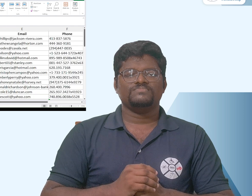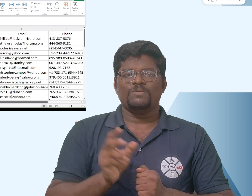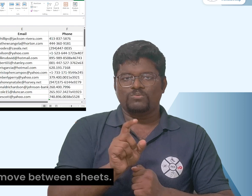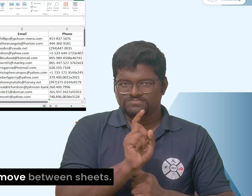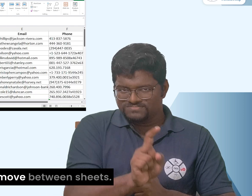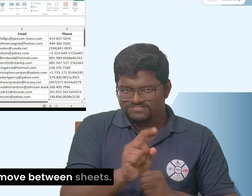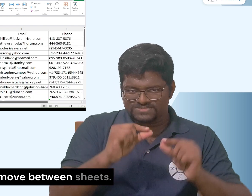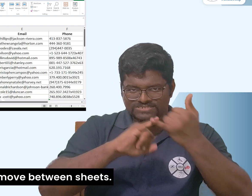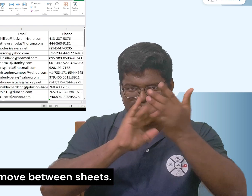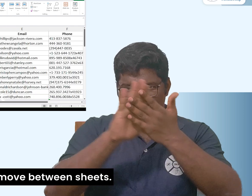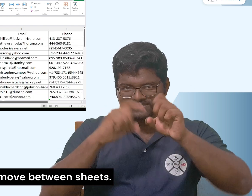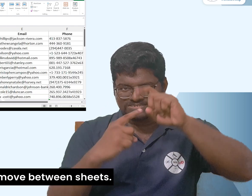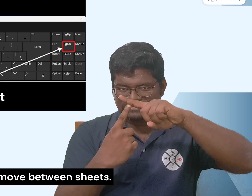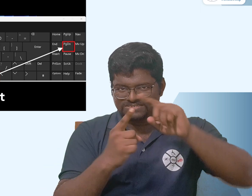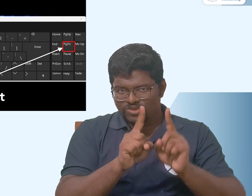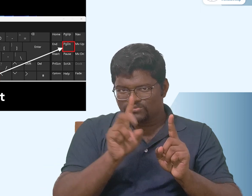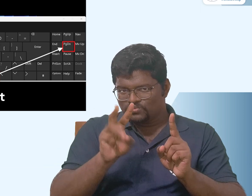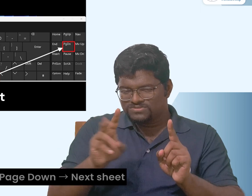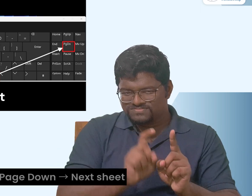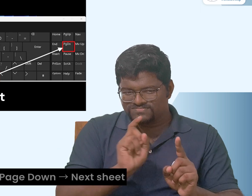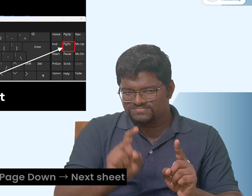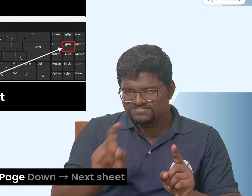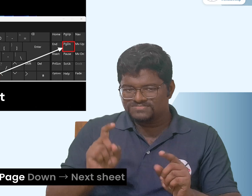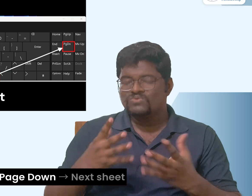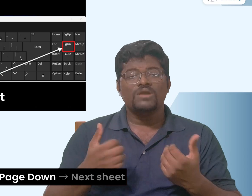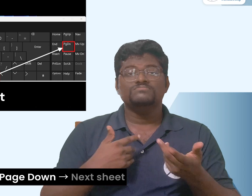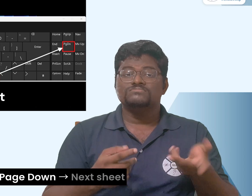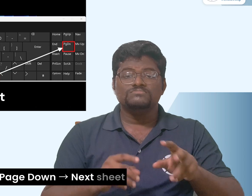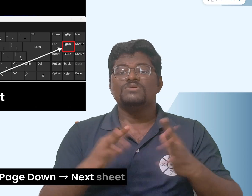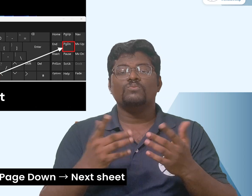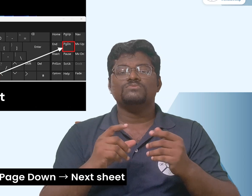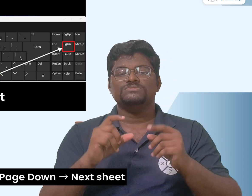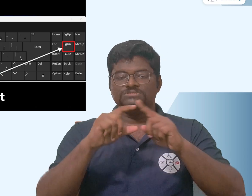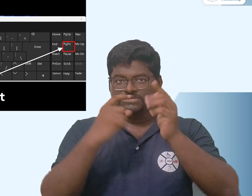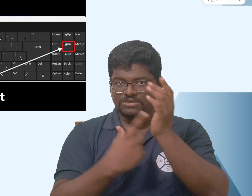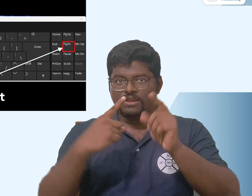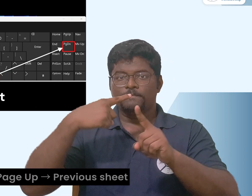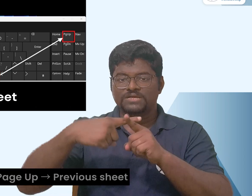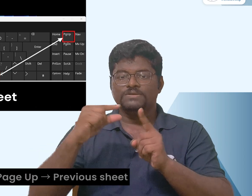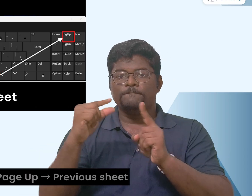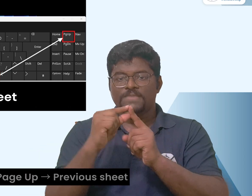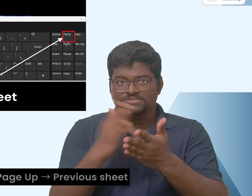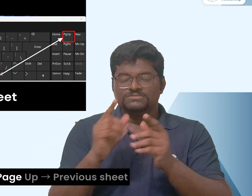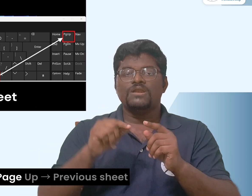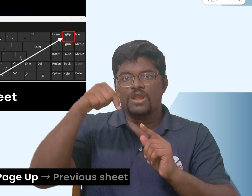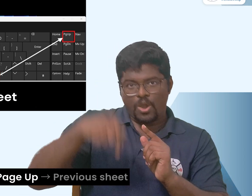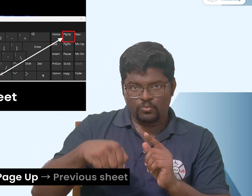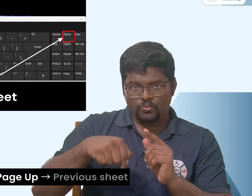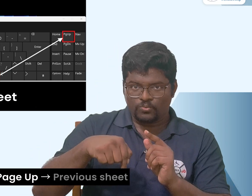To move between sheets, Ctrl plus page down next sheet. Ctrl plus page up previous sheet.